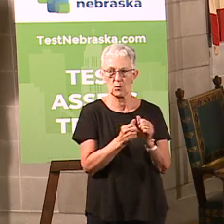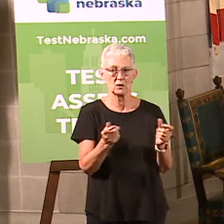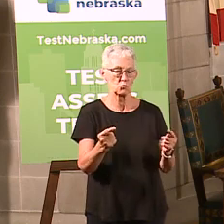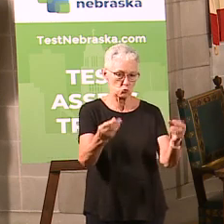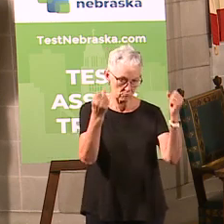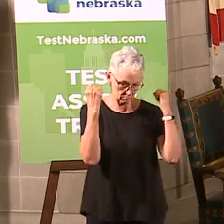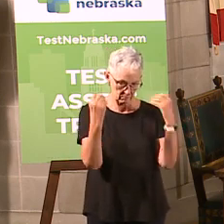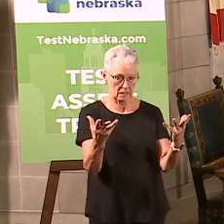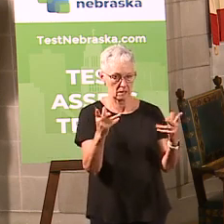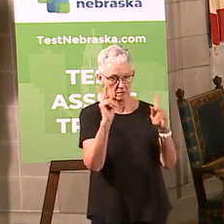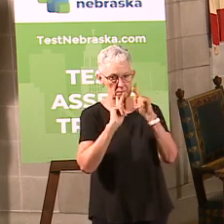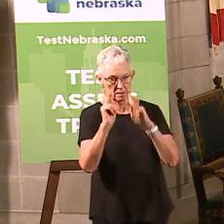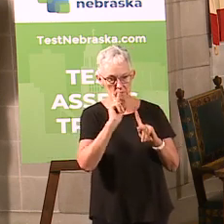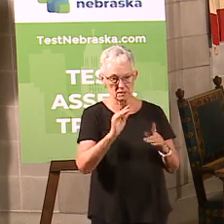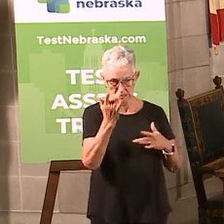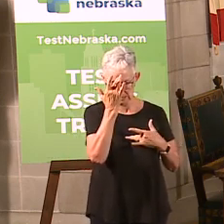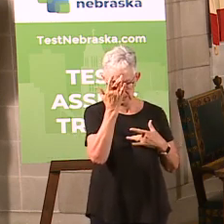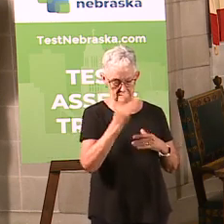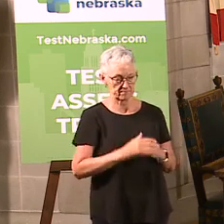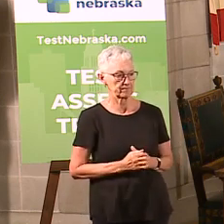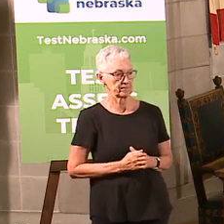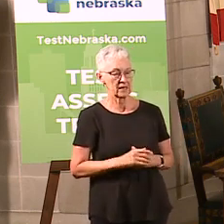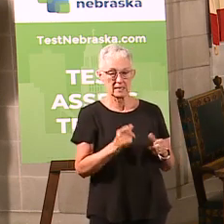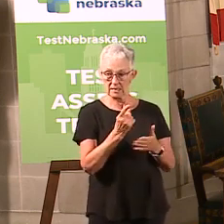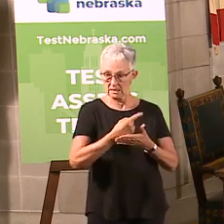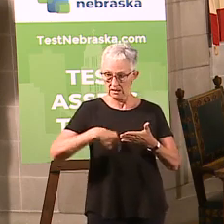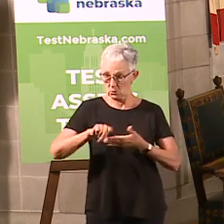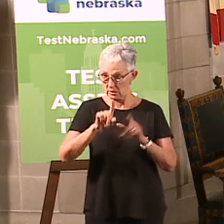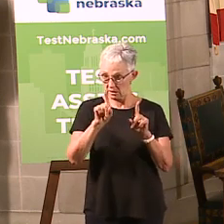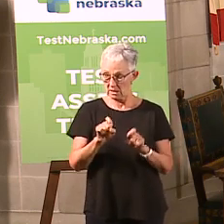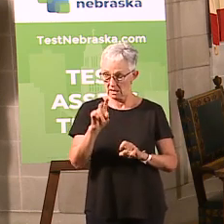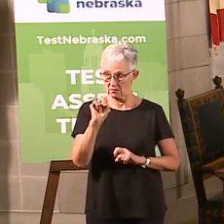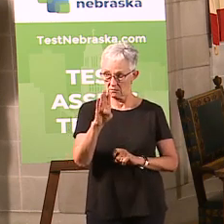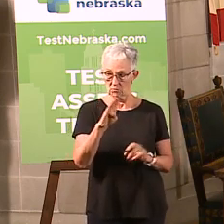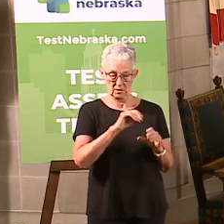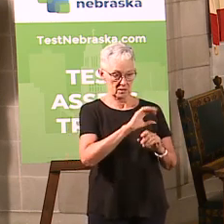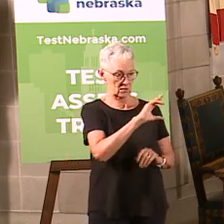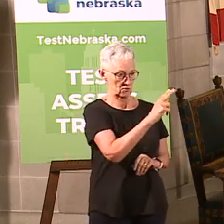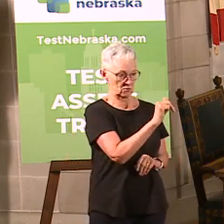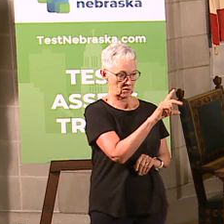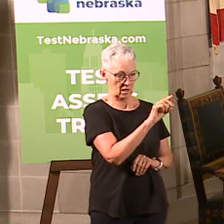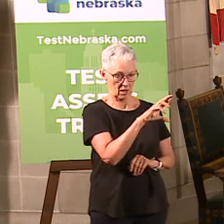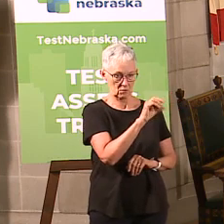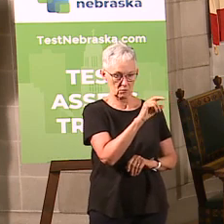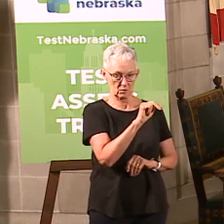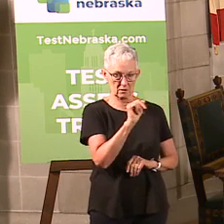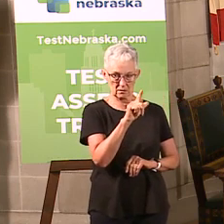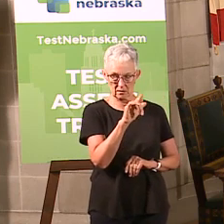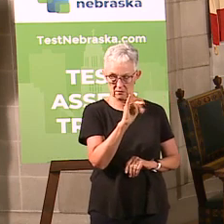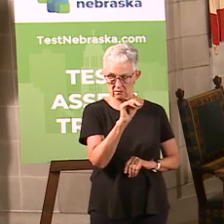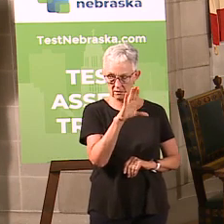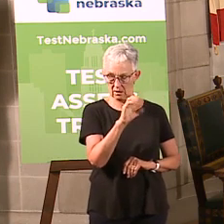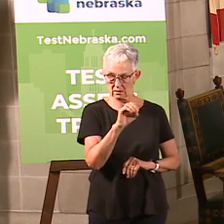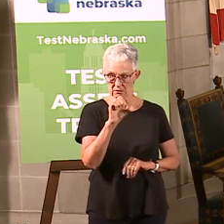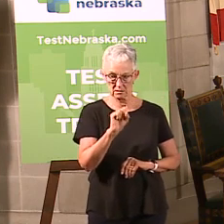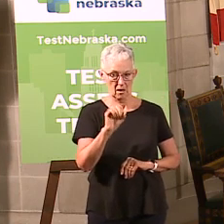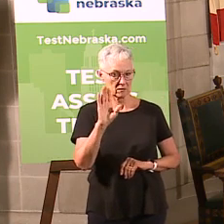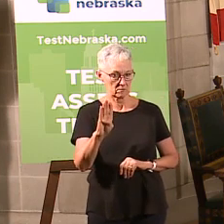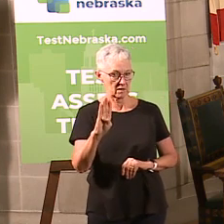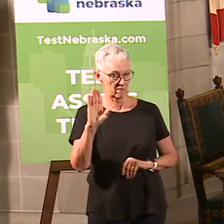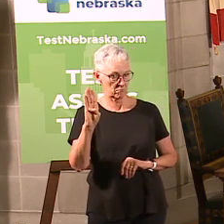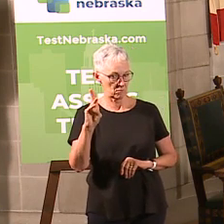Also, with regard to testing, in Test Nebraska next week, we will be in Chadron, Alliance, Scottsbluff, Sidney, Burwell,